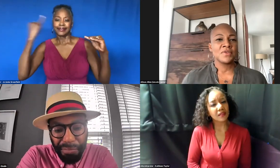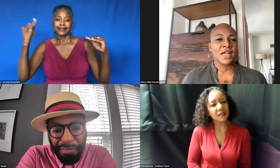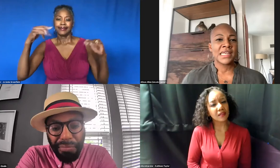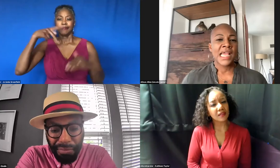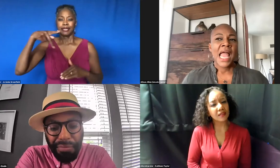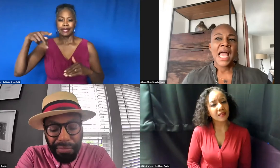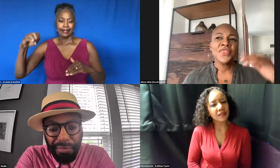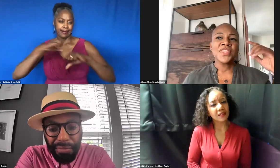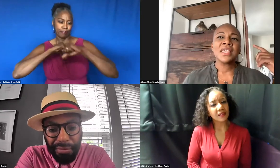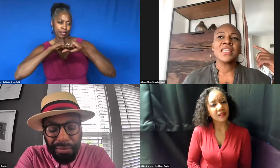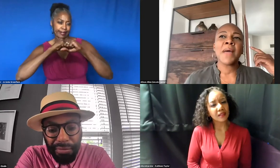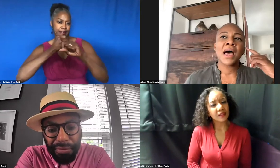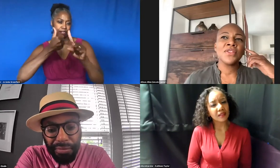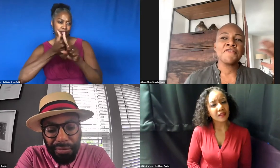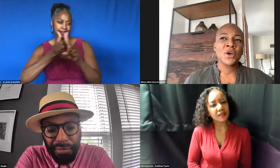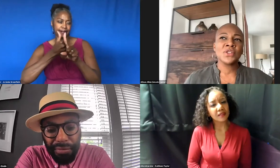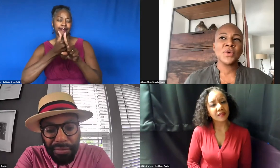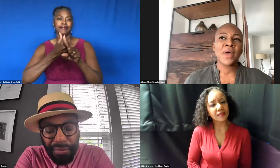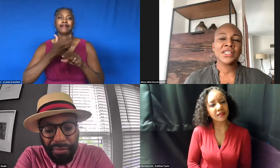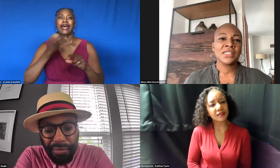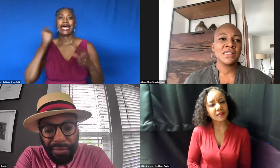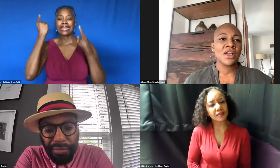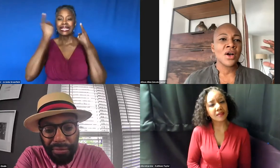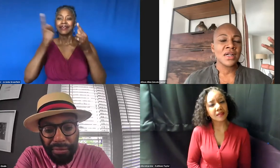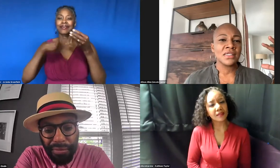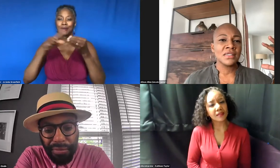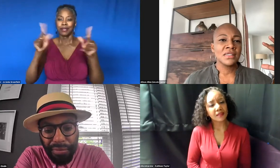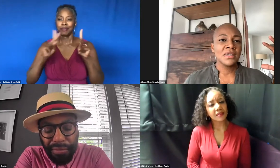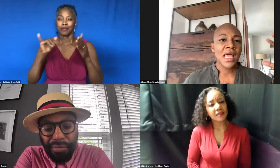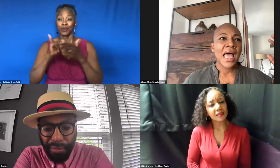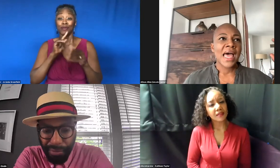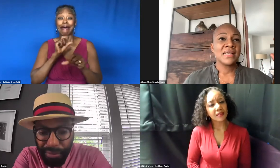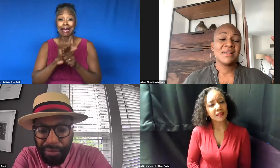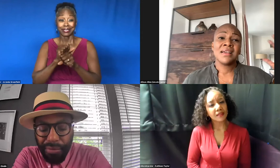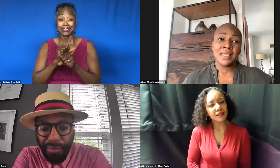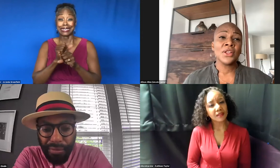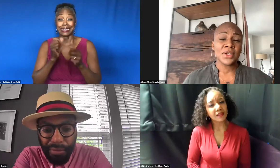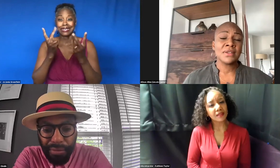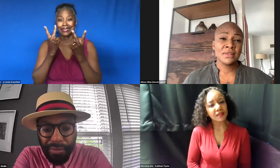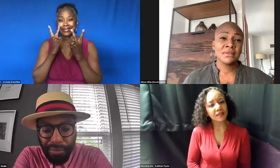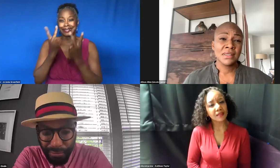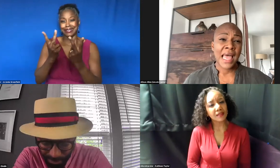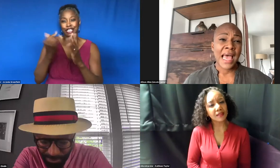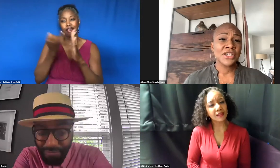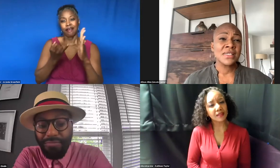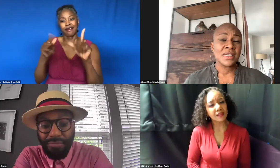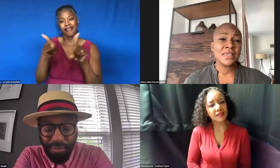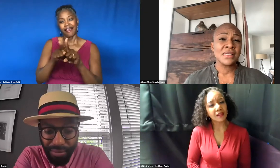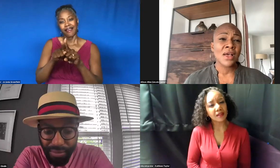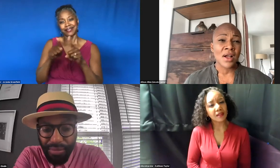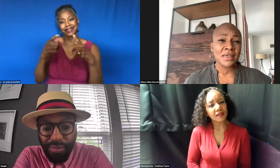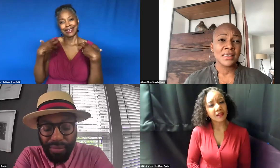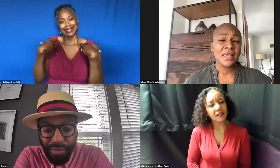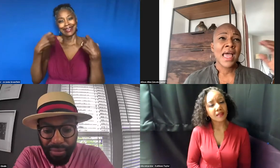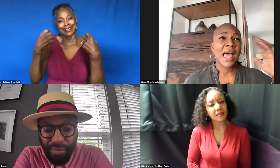oneself, right, and thinking about the folks who actually see art as a healer, mm-hmm. actually